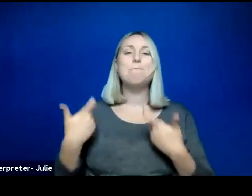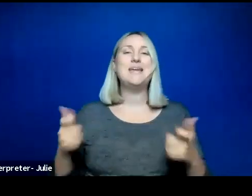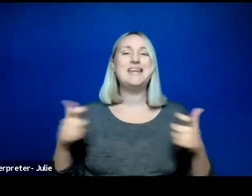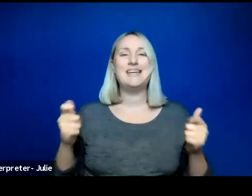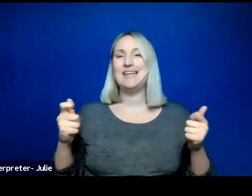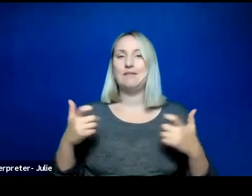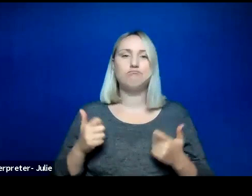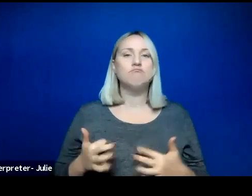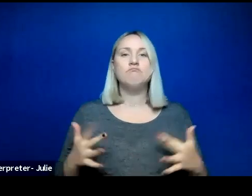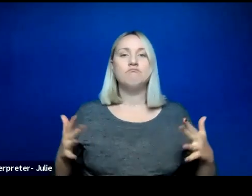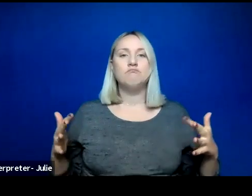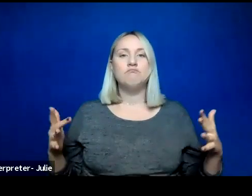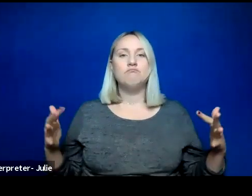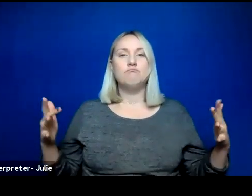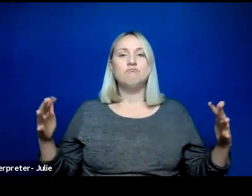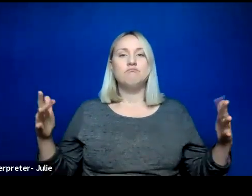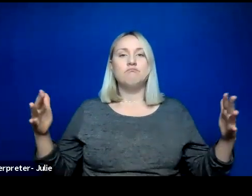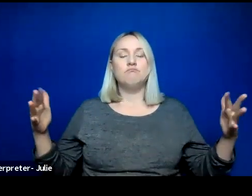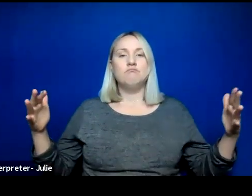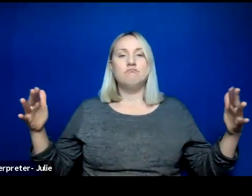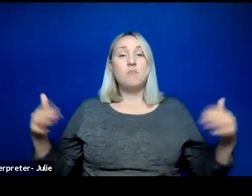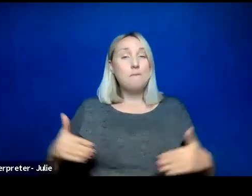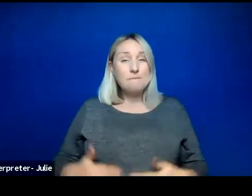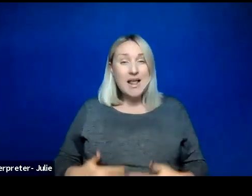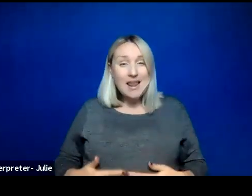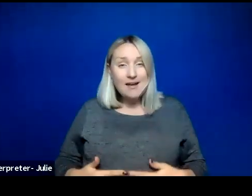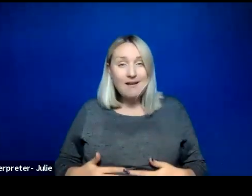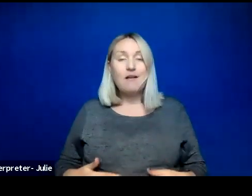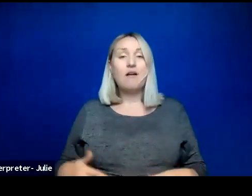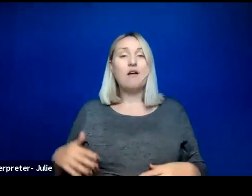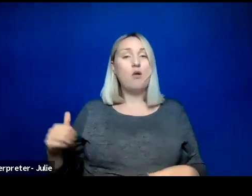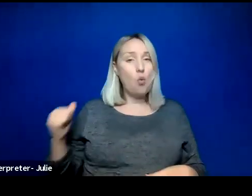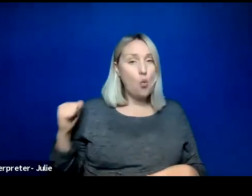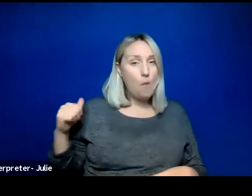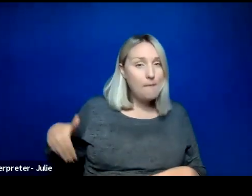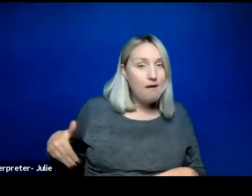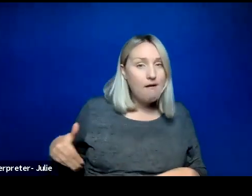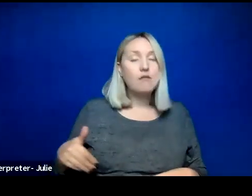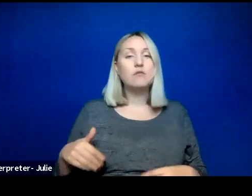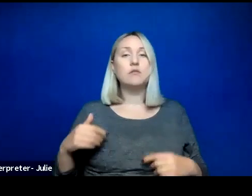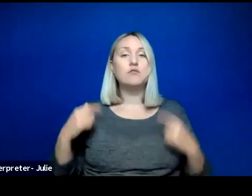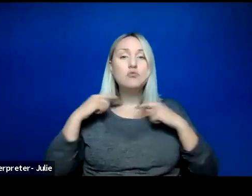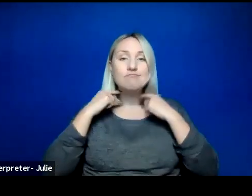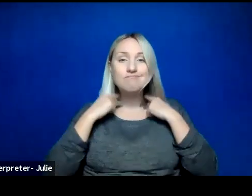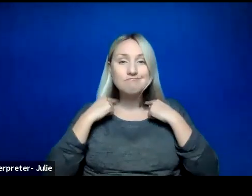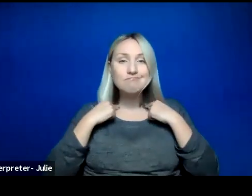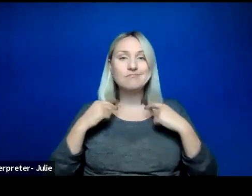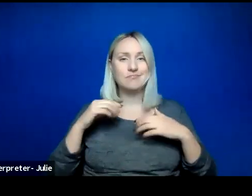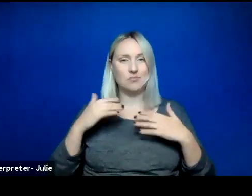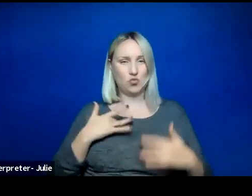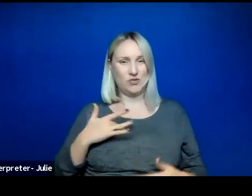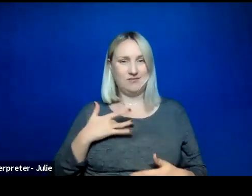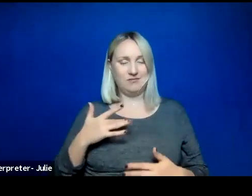full, expansive breaths. Try to breathe into your belly, into your low back, into your collarbones. And